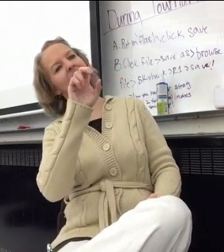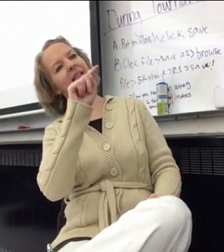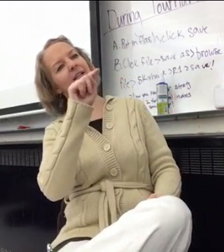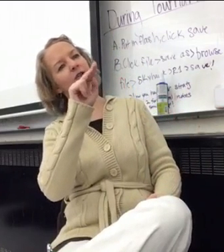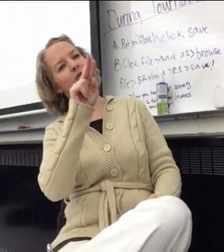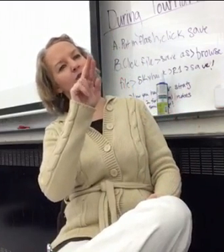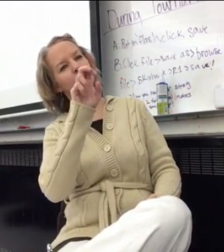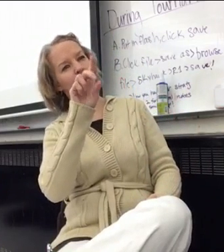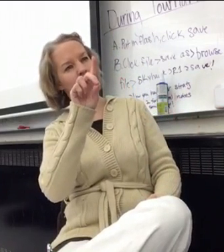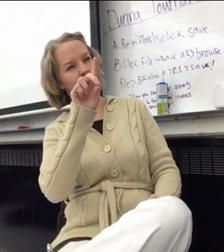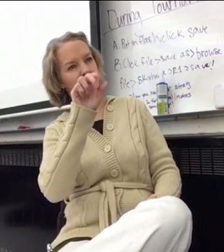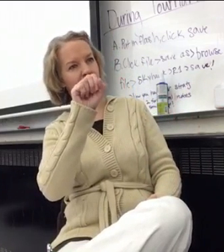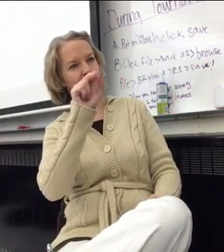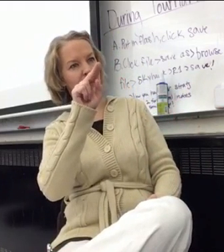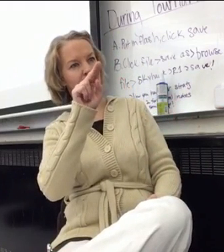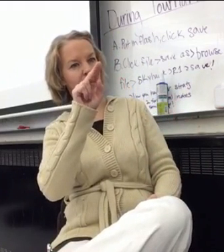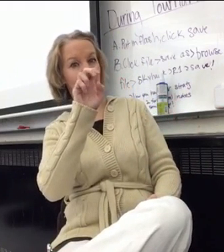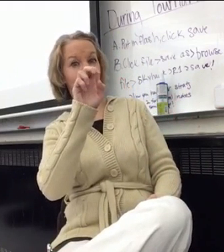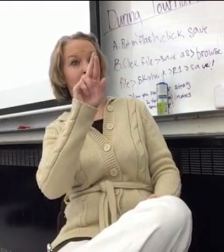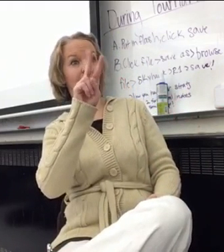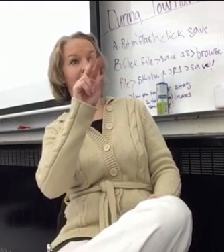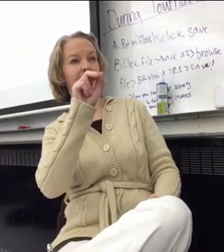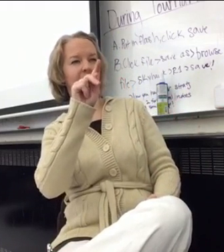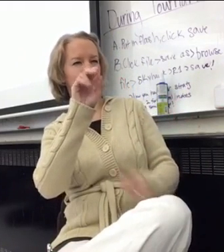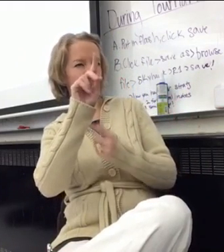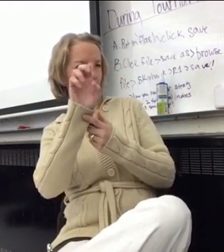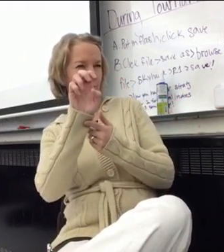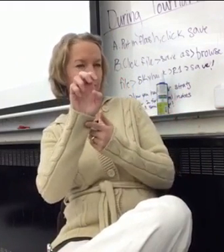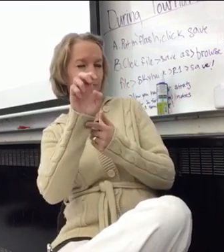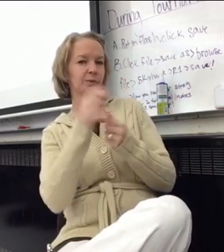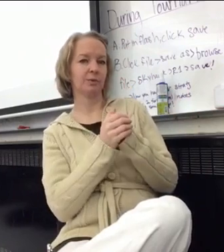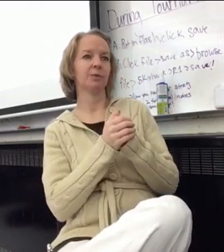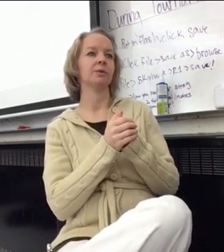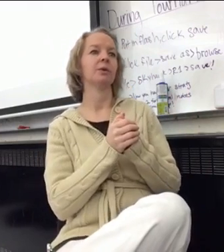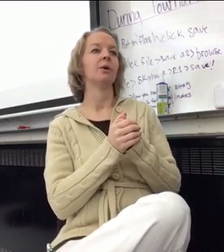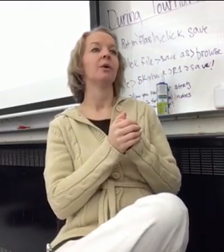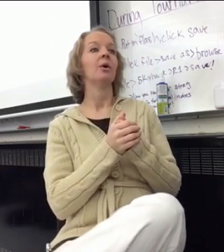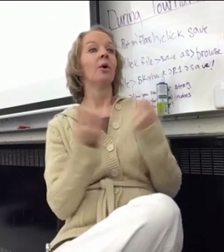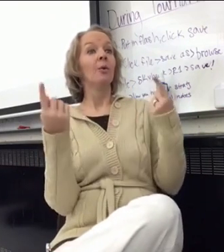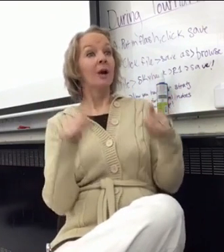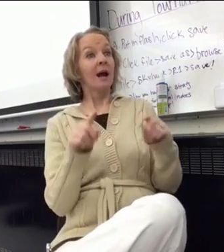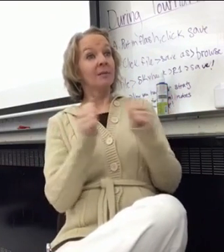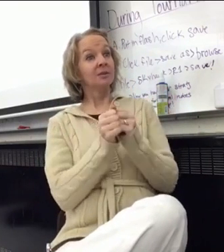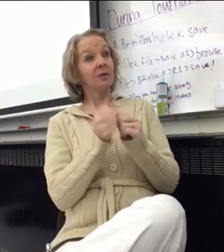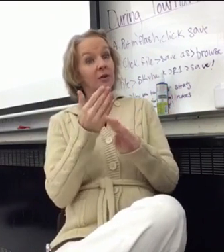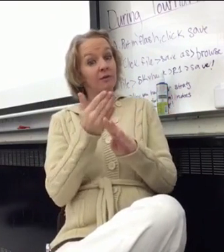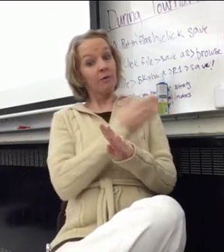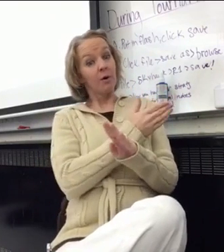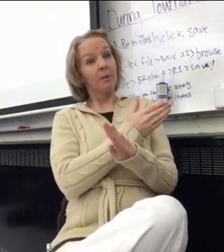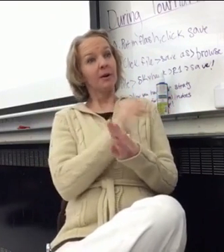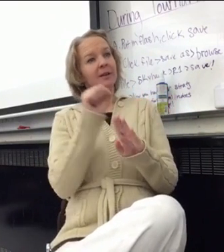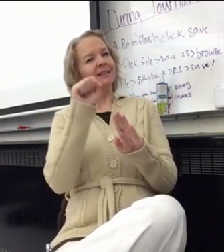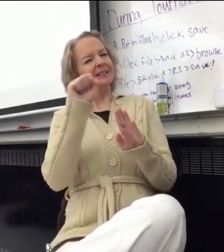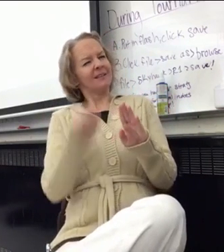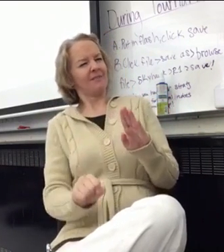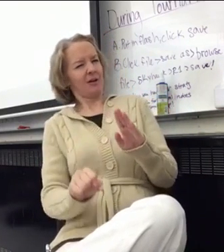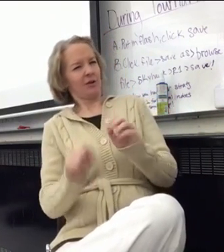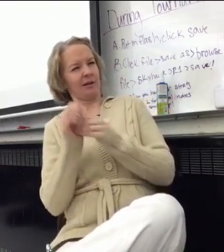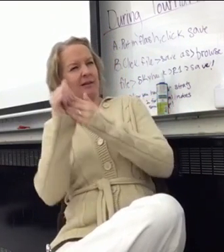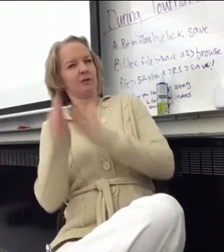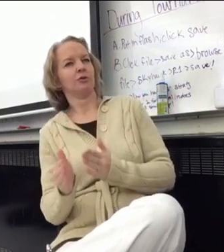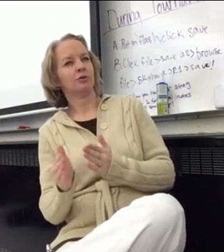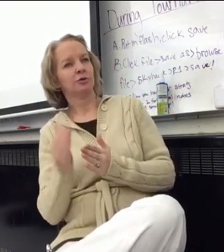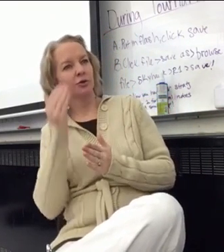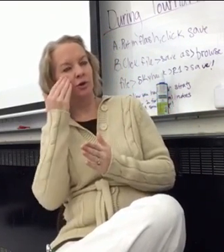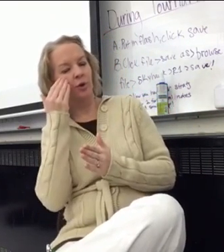very similar between those two. Now, what's going to happen to those former Confederate leaders, the ones that are going